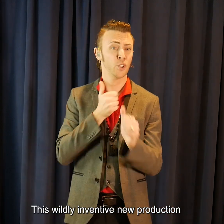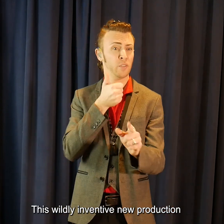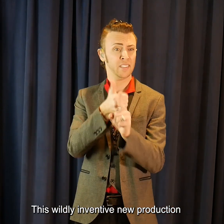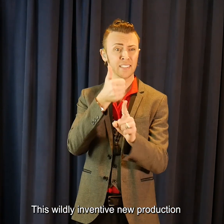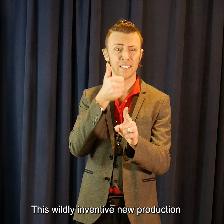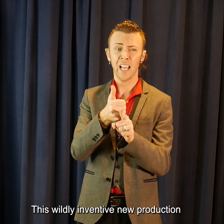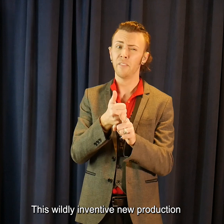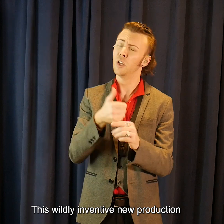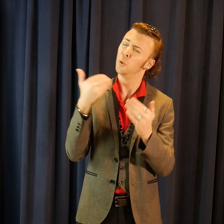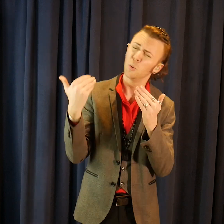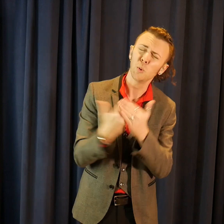new production